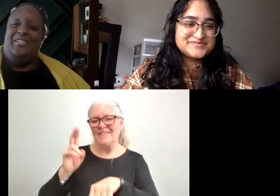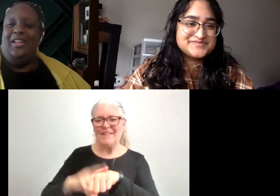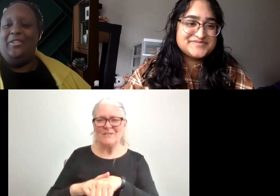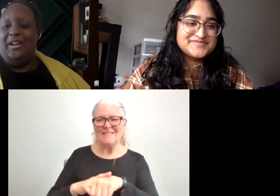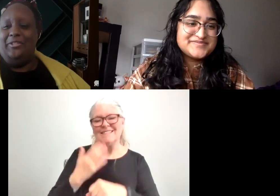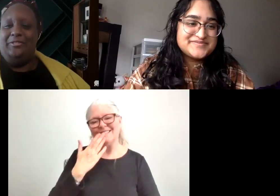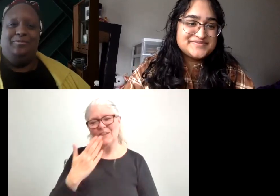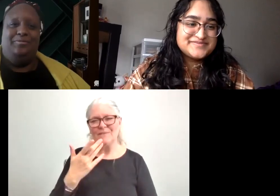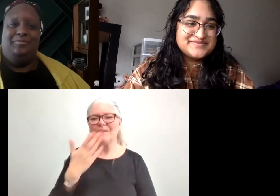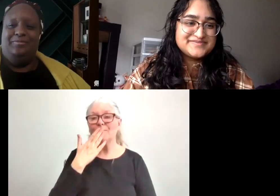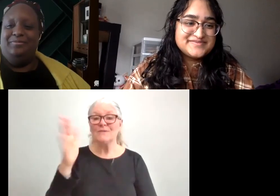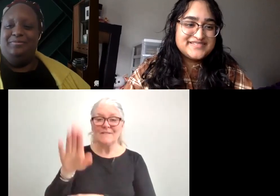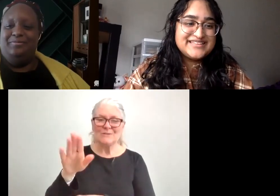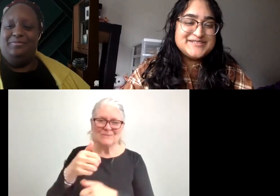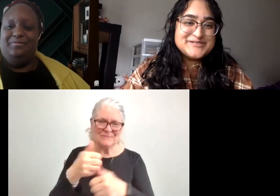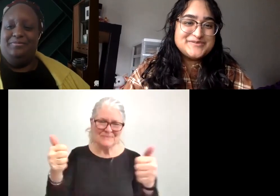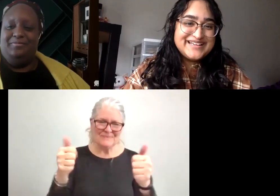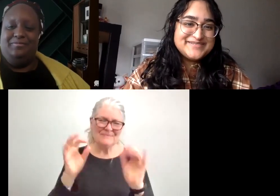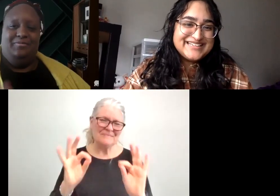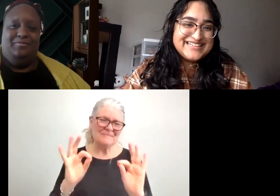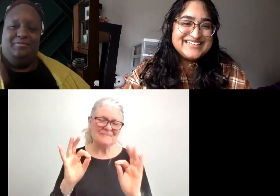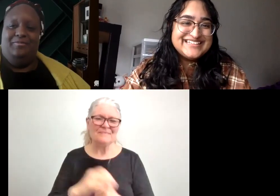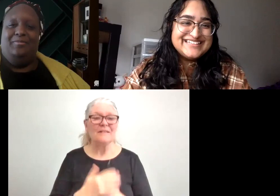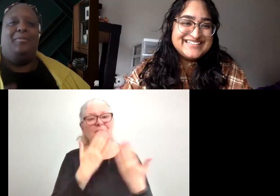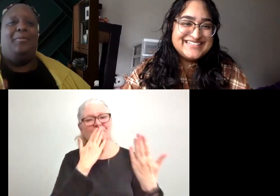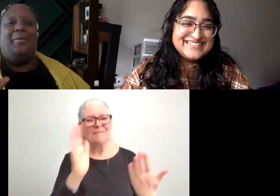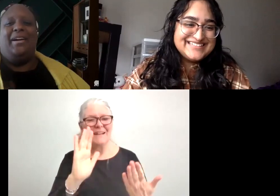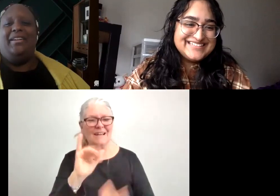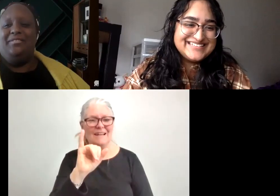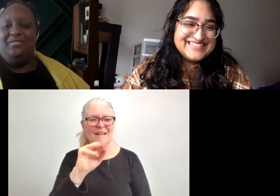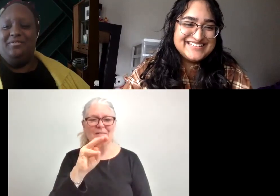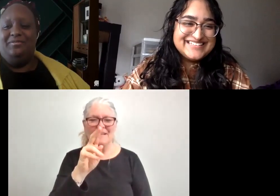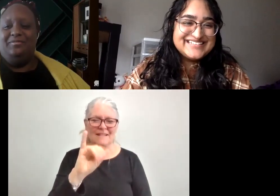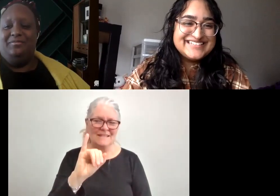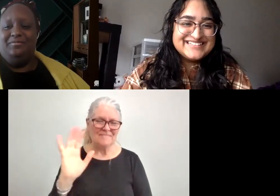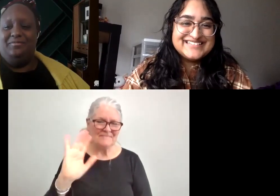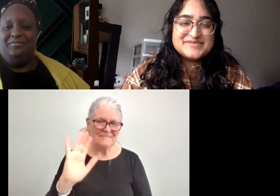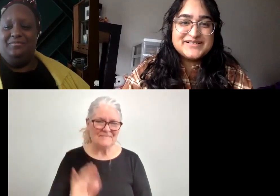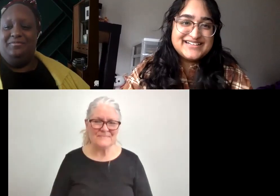Y'all have a good afternoon. You too. Bye, Ivani. Bye.